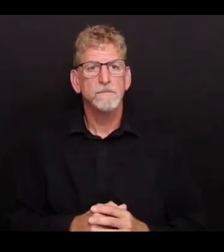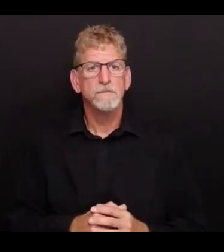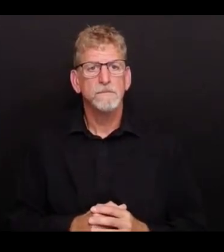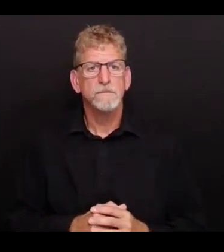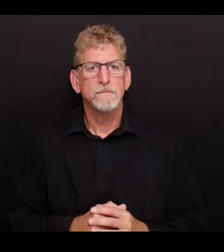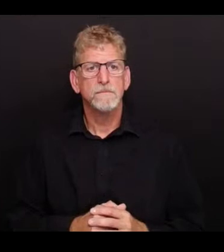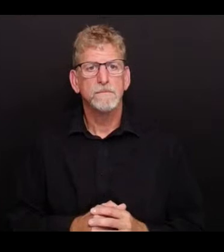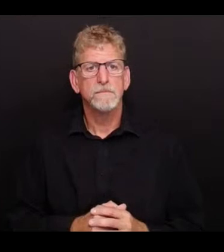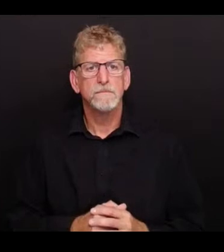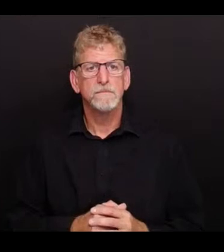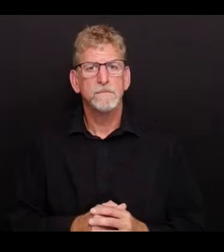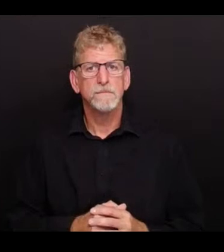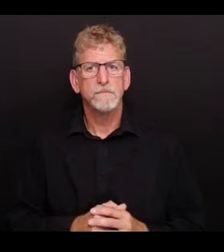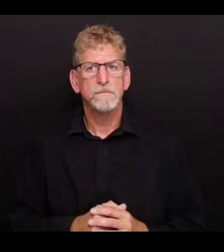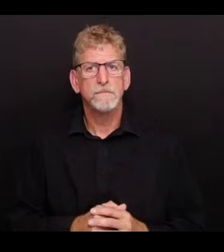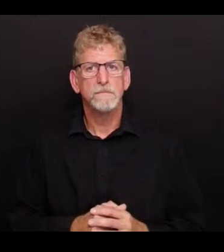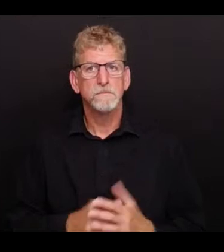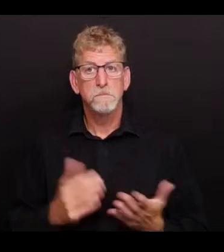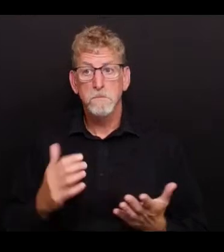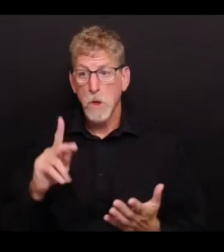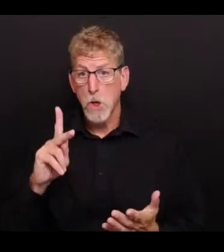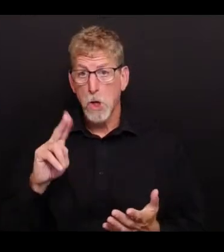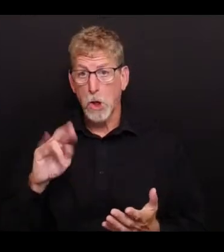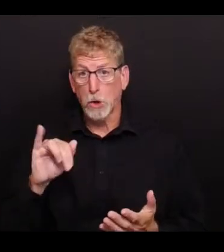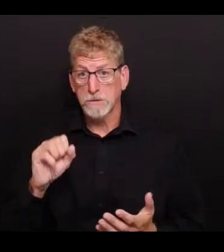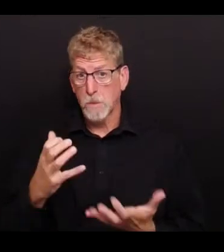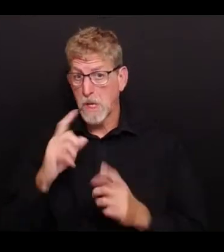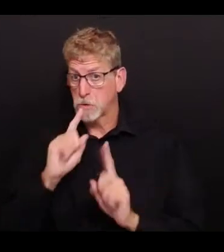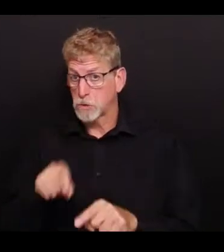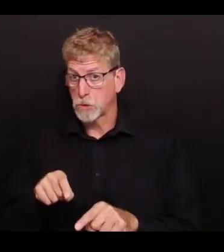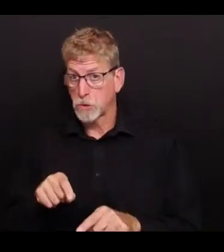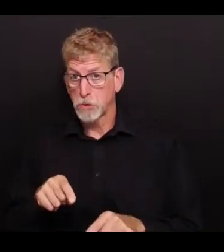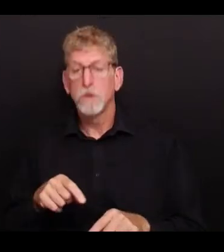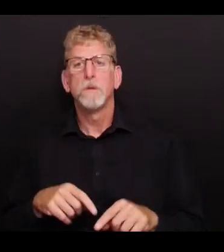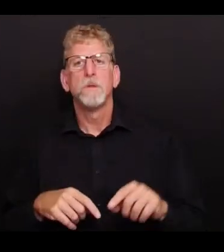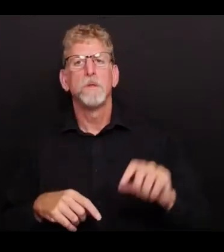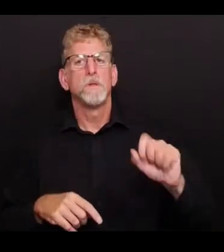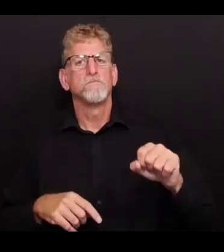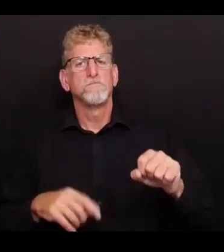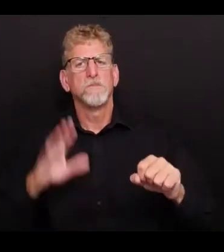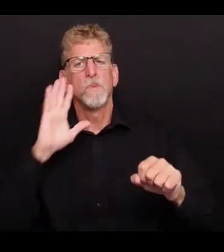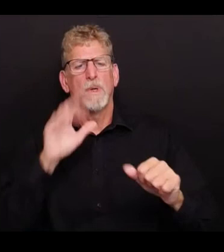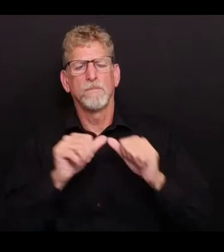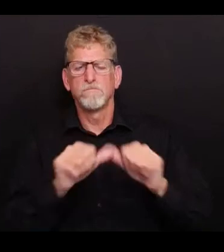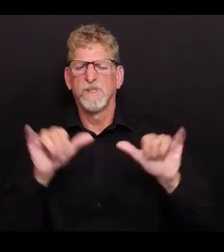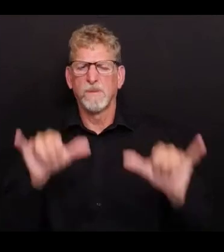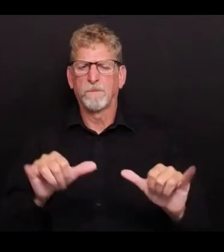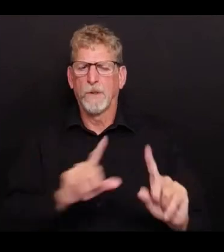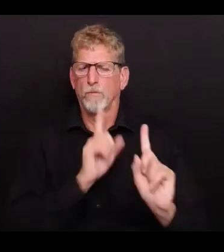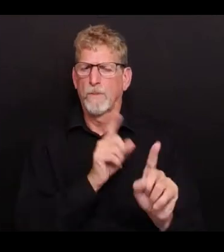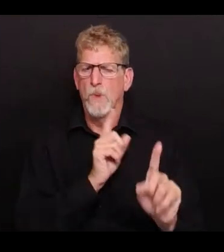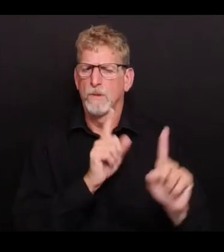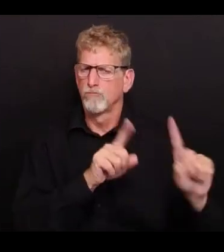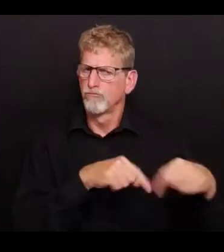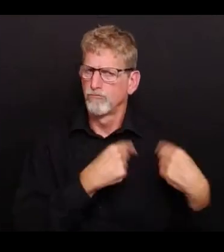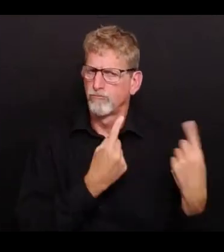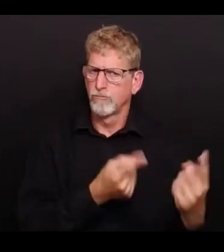Chris, can you take that one? Yep. No, we will continue to be reporting as we